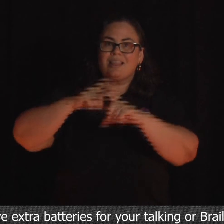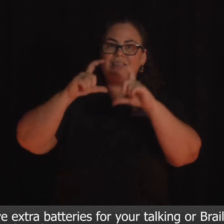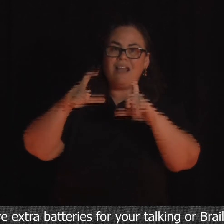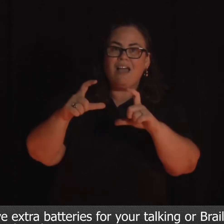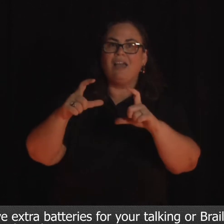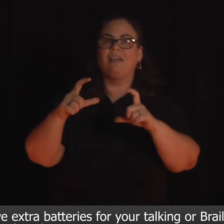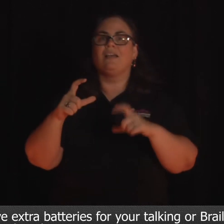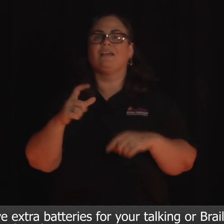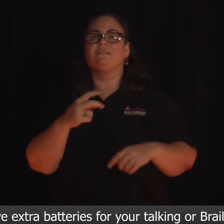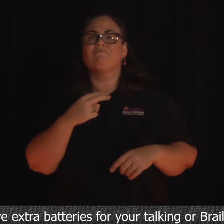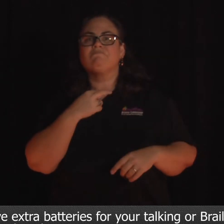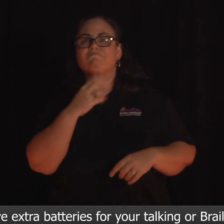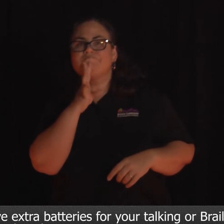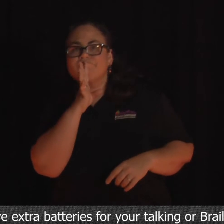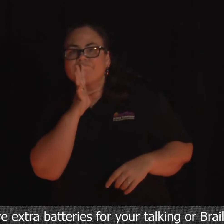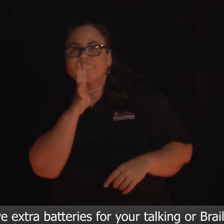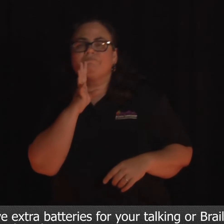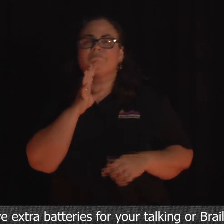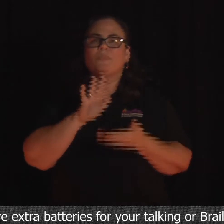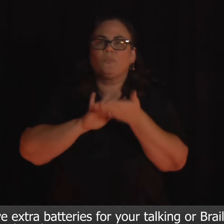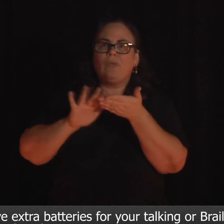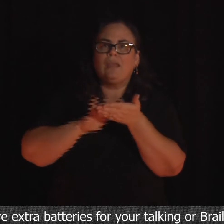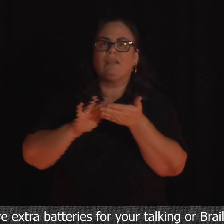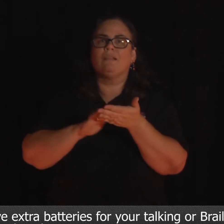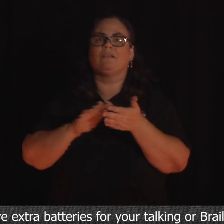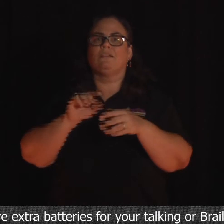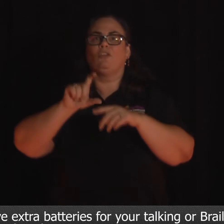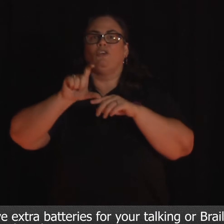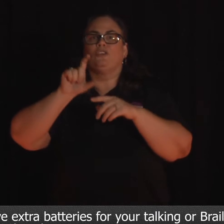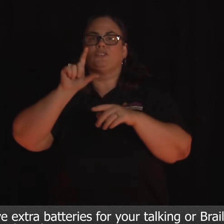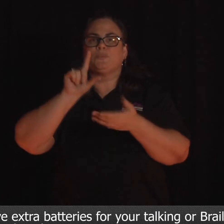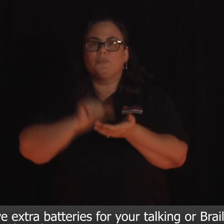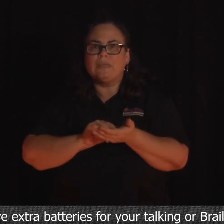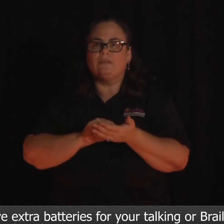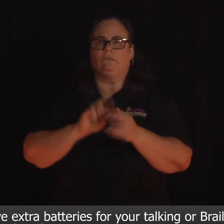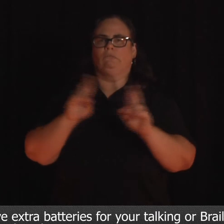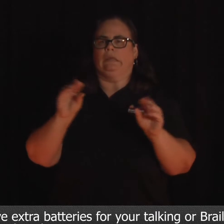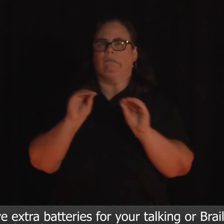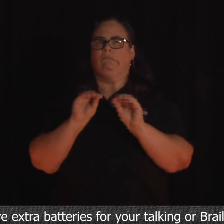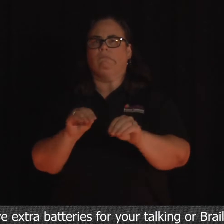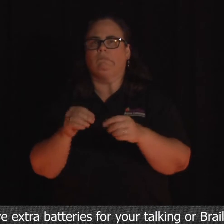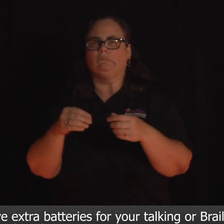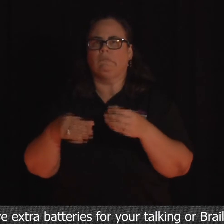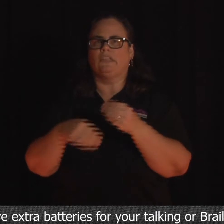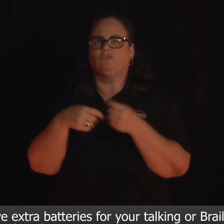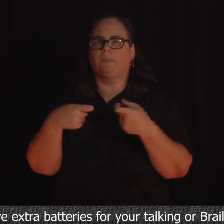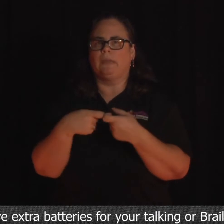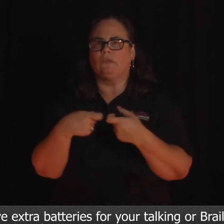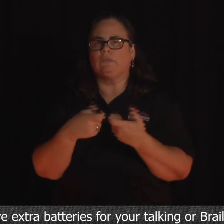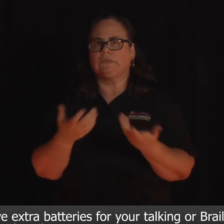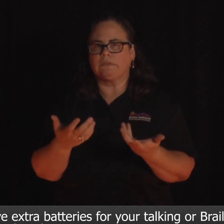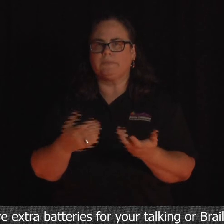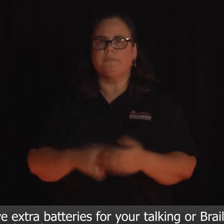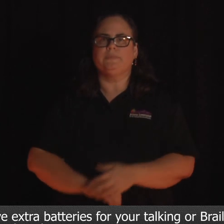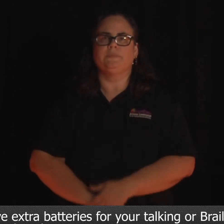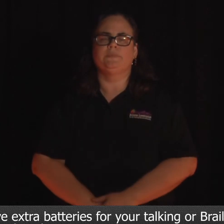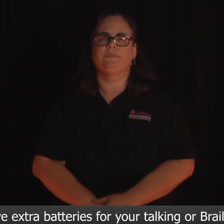Have extra batteries for your talking or braille clock or large print timepiece.